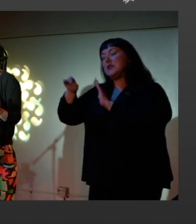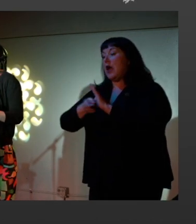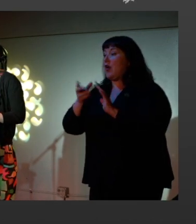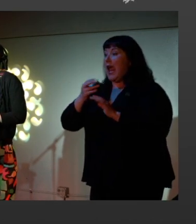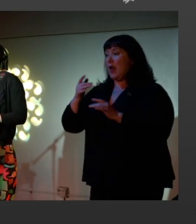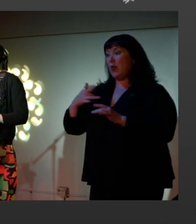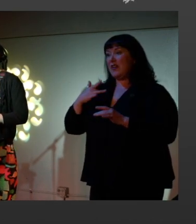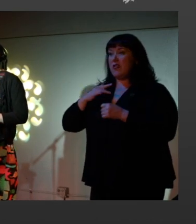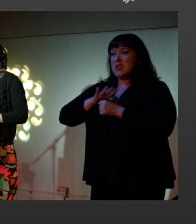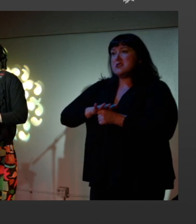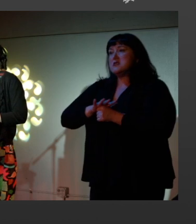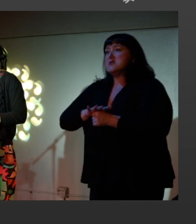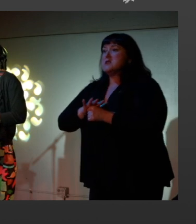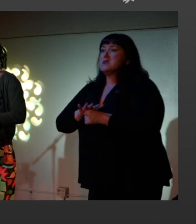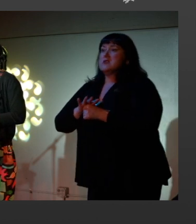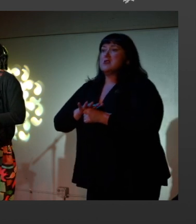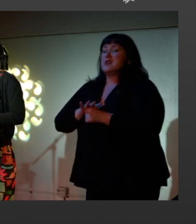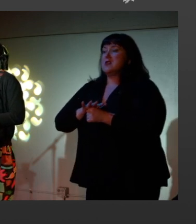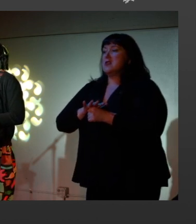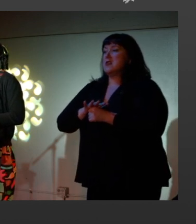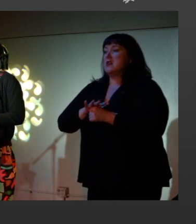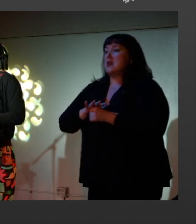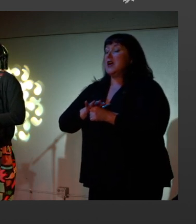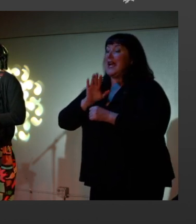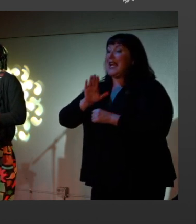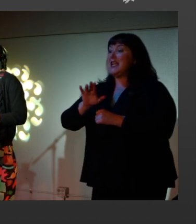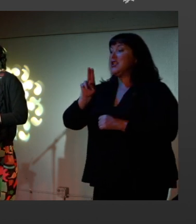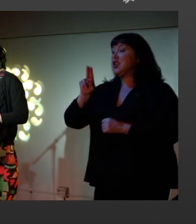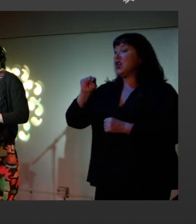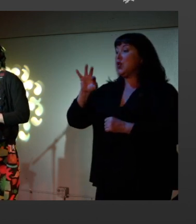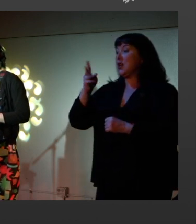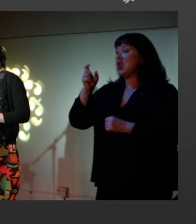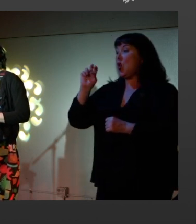distress, Rudolf would take his unicorn horn